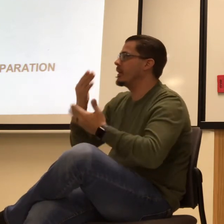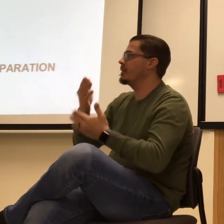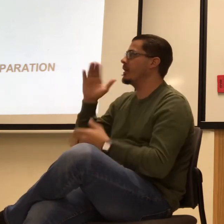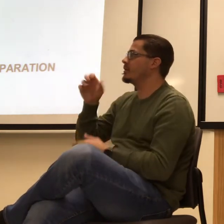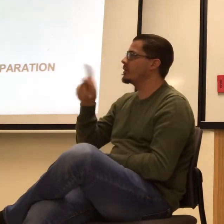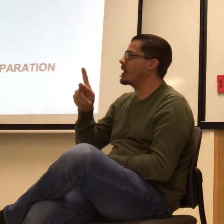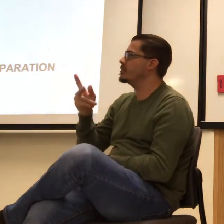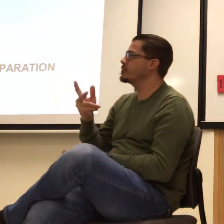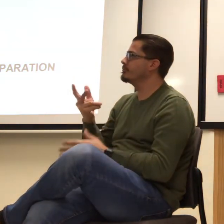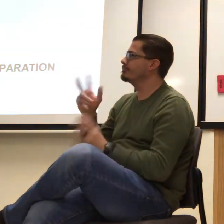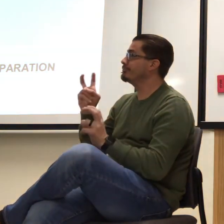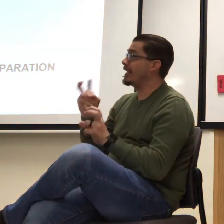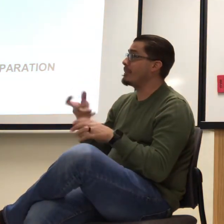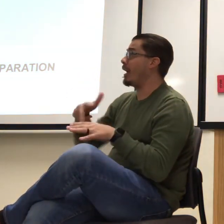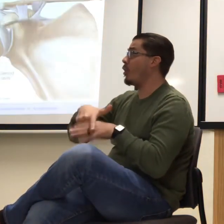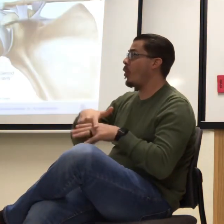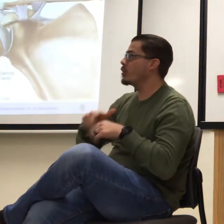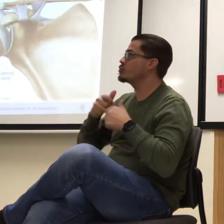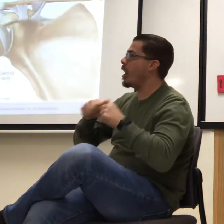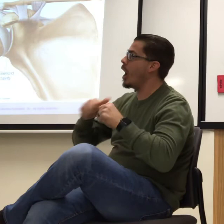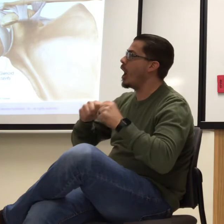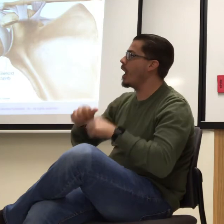have to get back on the horse and keep trying.